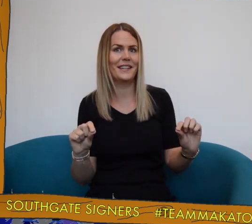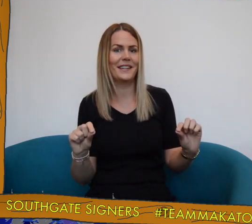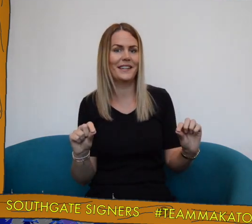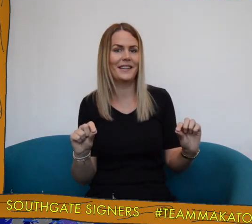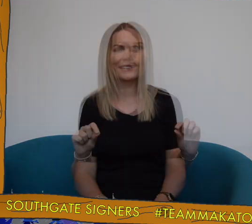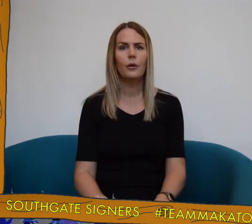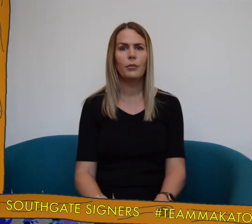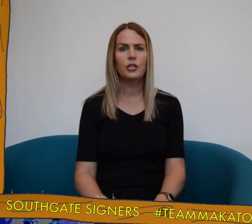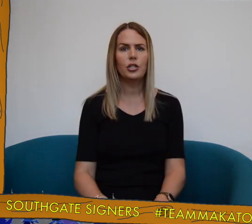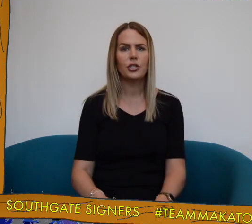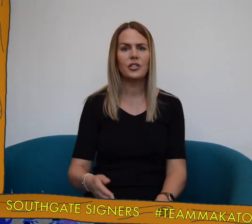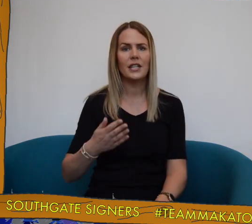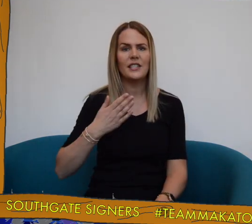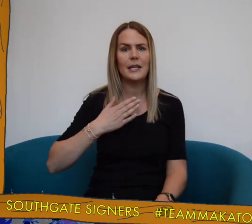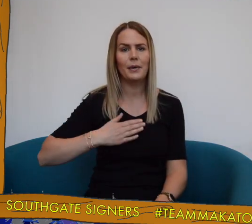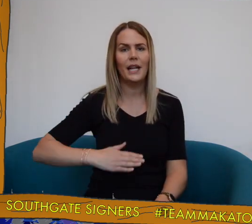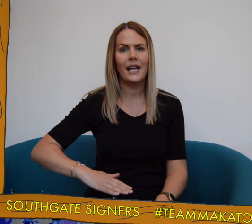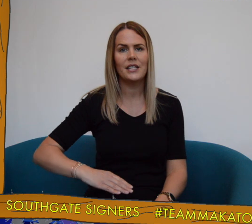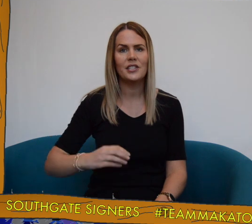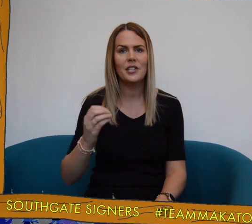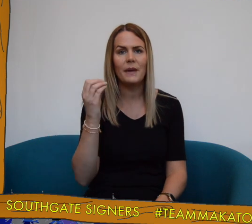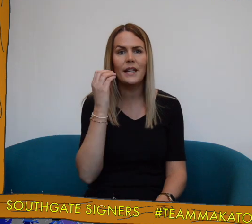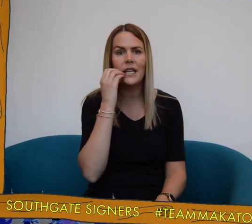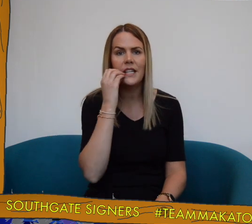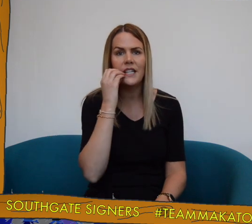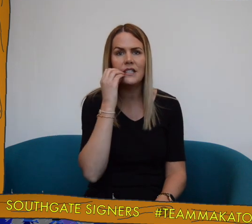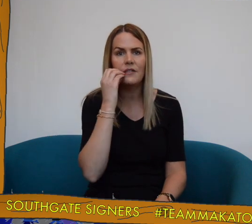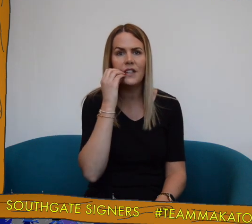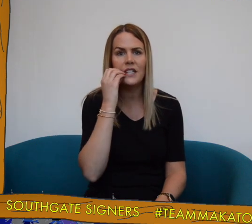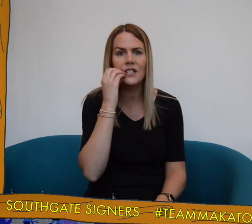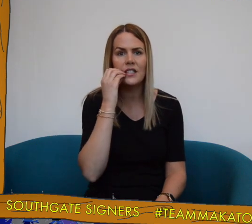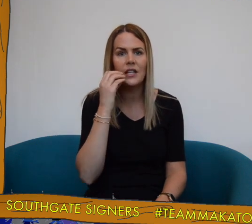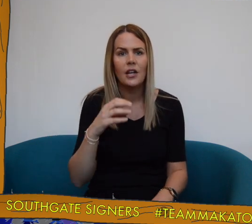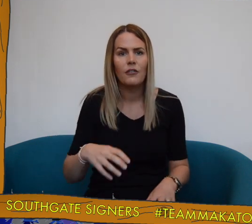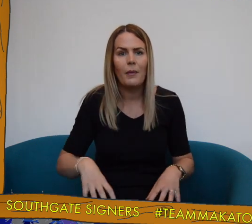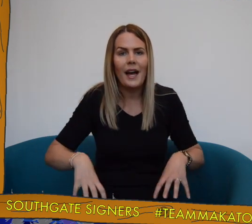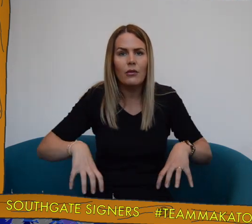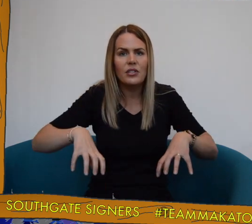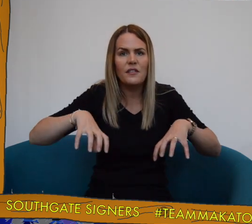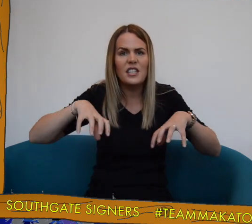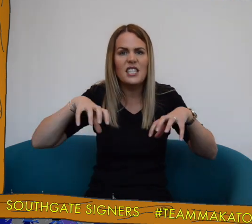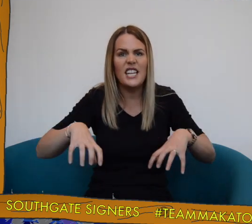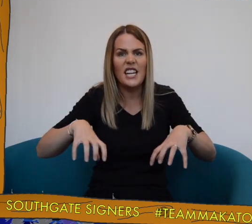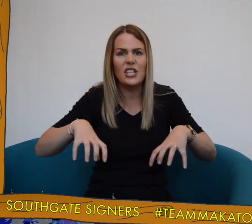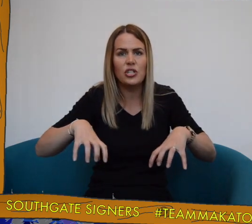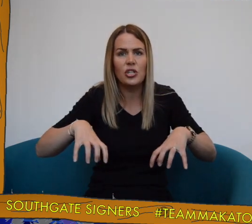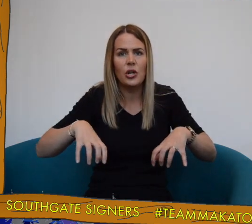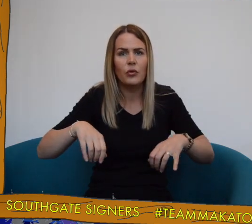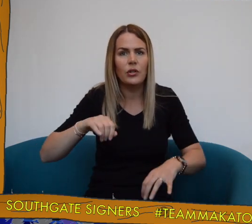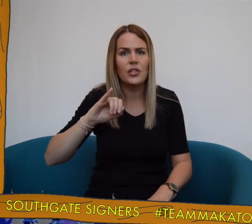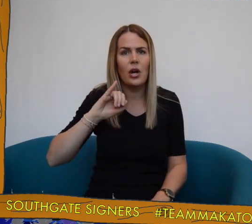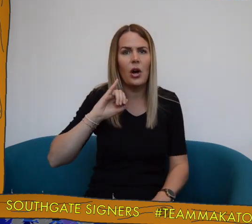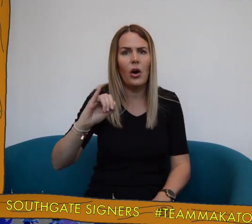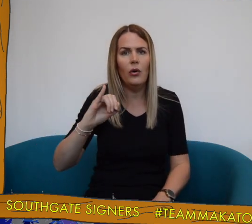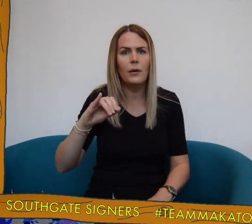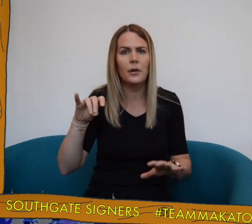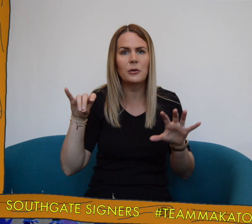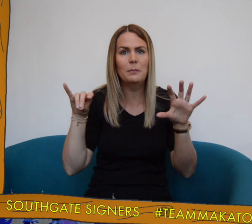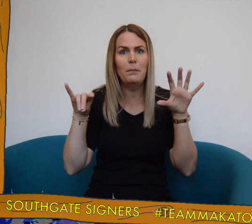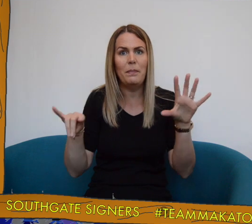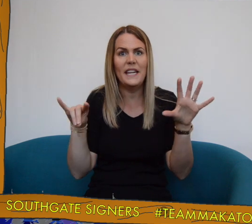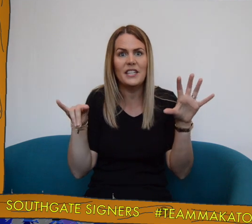But just as he planned to begin his feast, from out of the ditch rose a